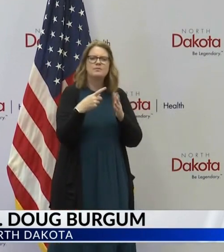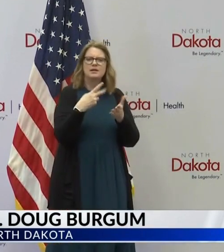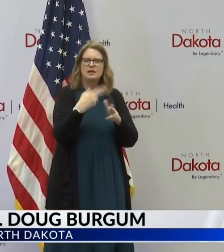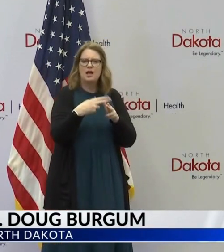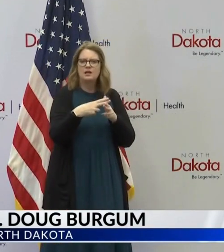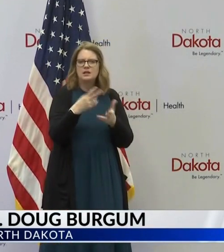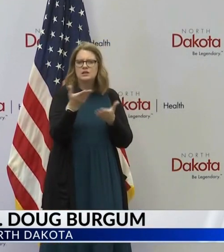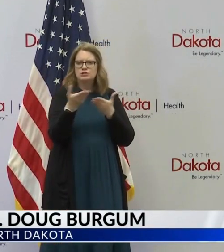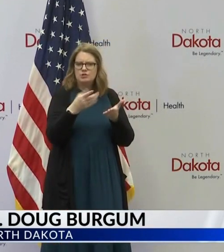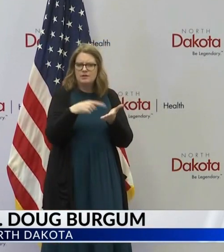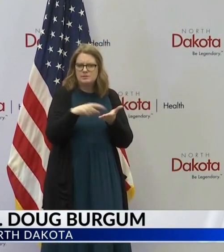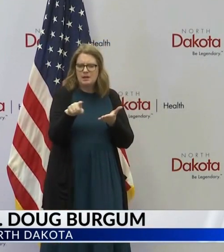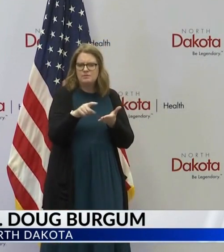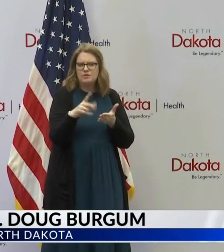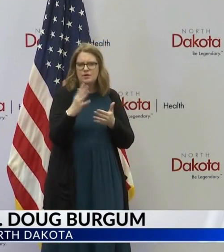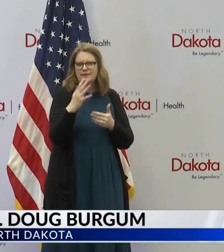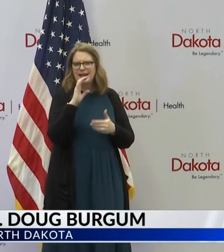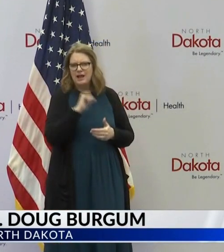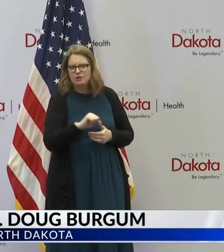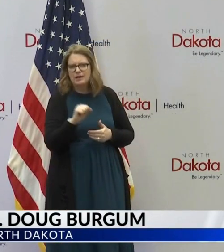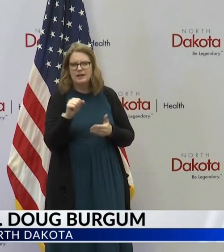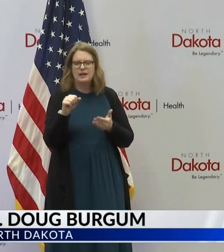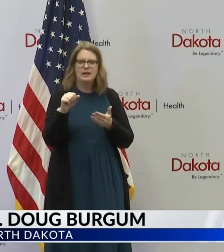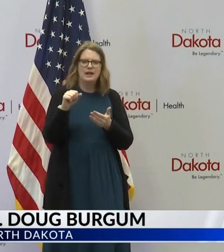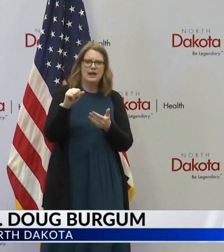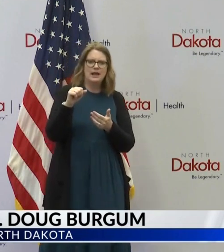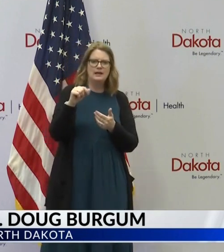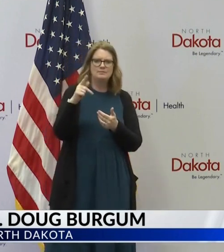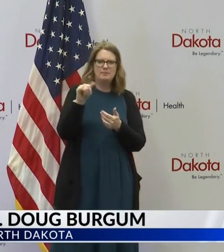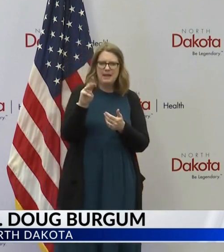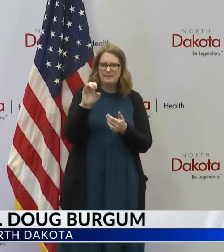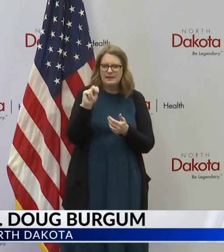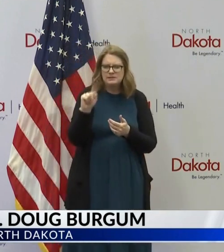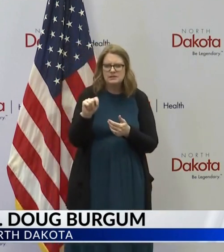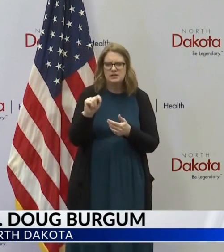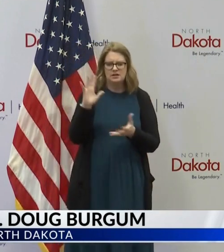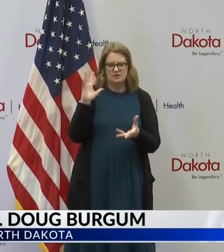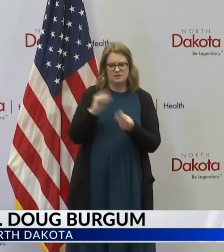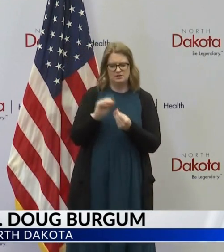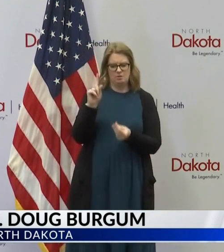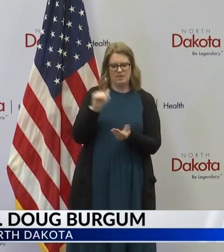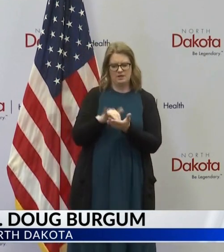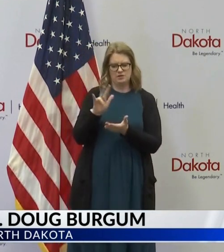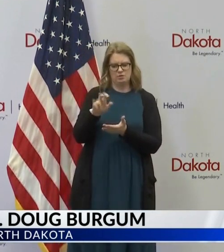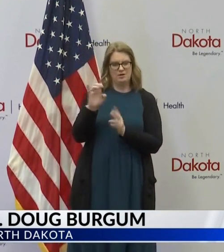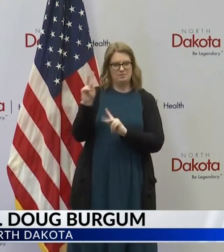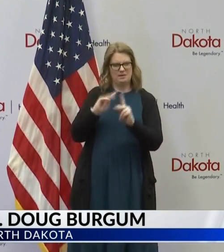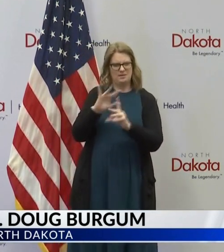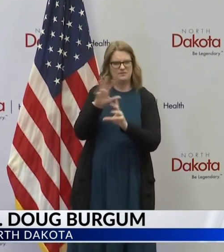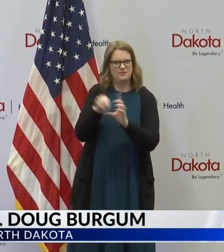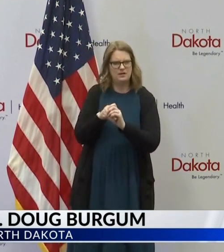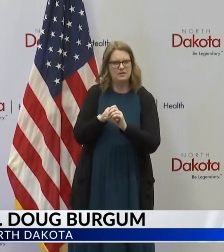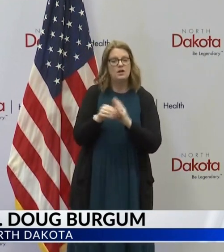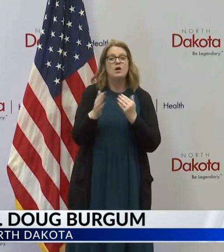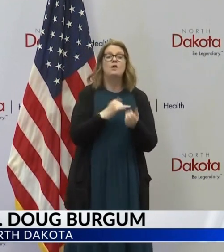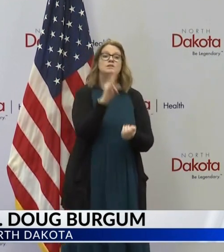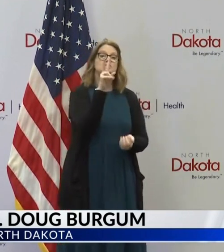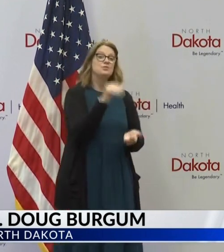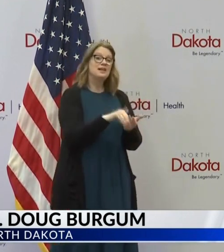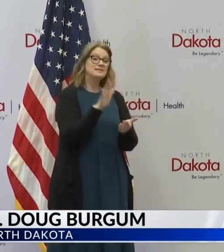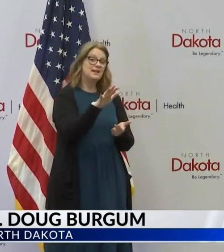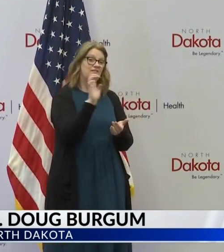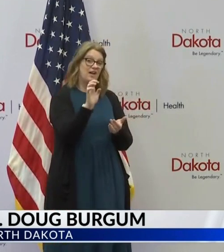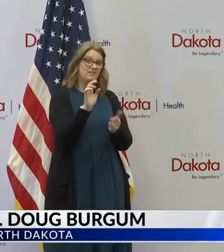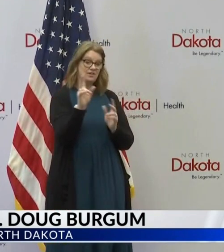for Elderly and Disabled, sometimes also known as SPED, where there's 1,300 participants. So we had almost 2,500 North Dakotans who